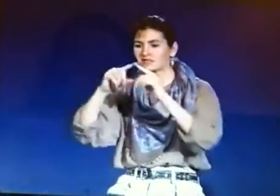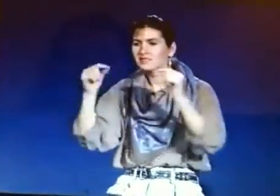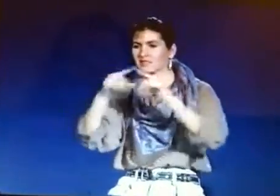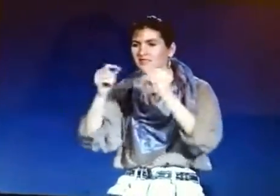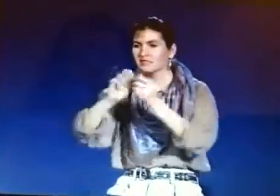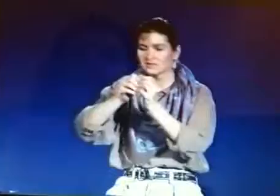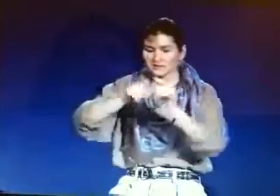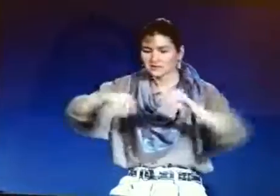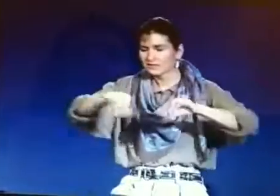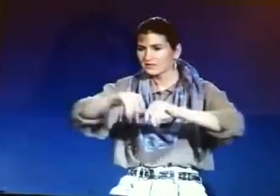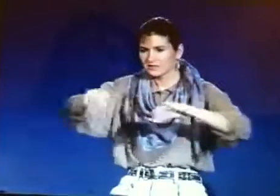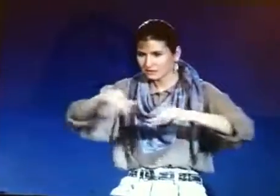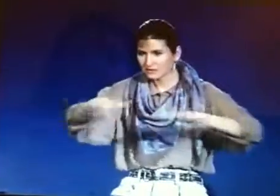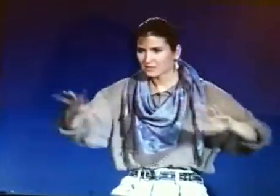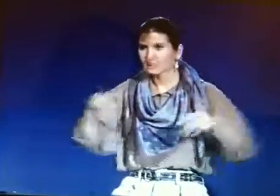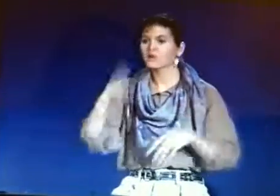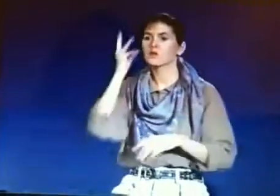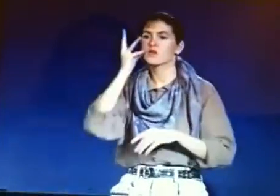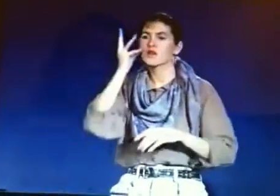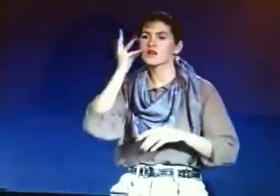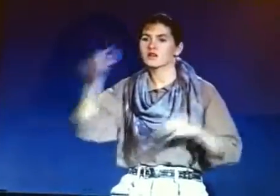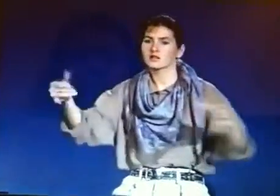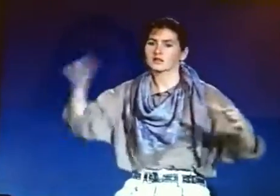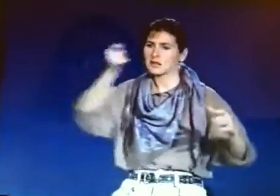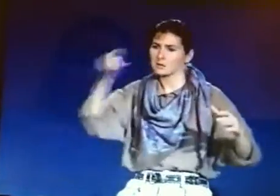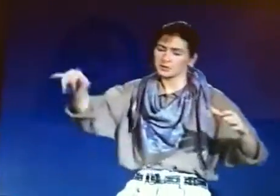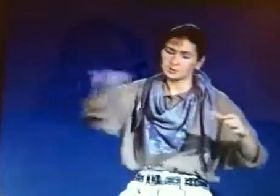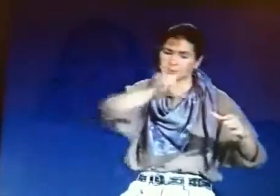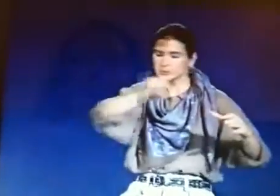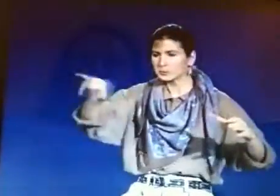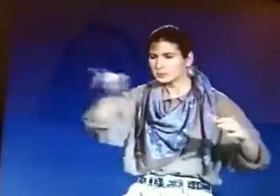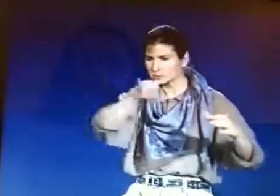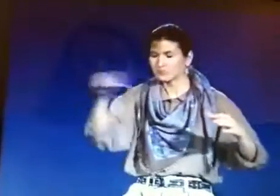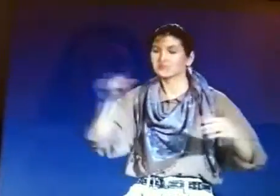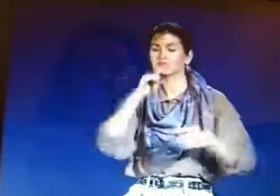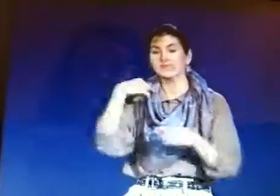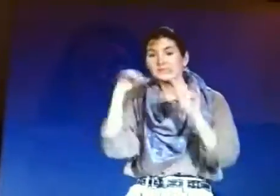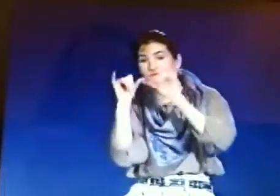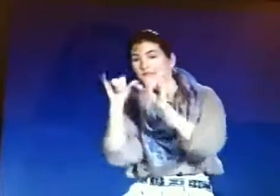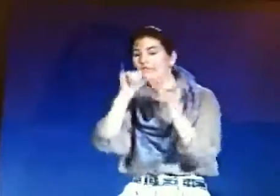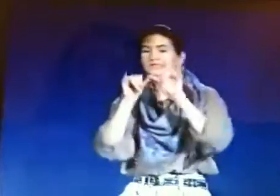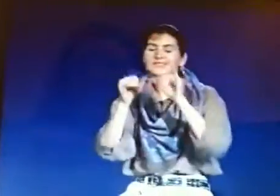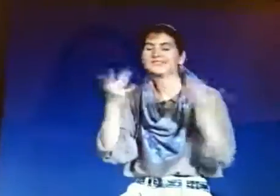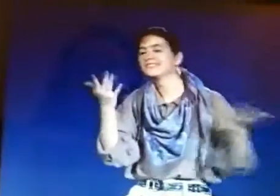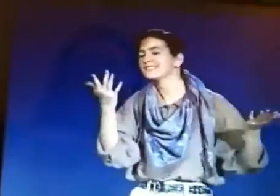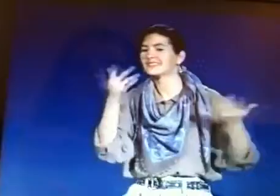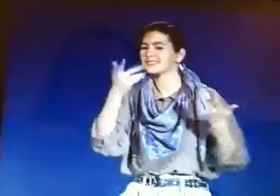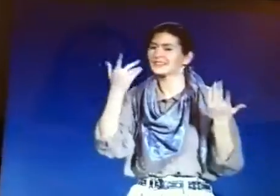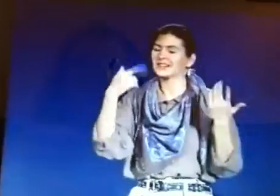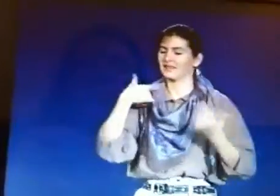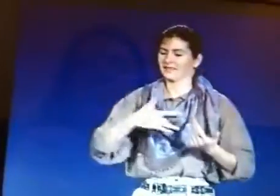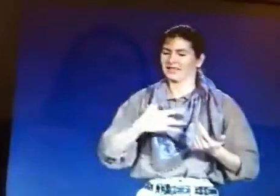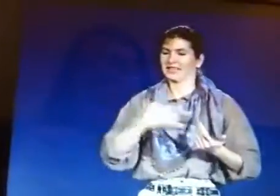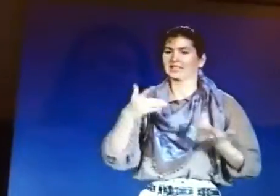sprinkle some basil leaves in there, some wine. Go ahead and pour some wine in there. As far as measuring